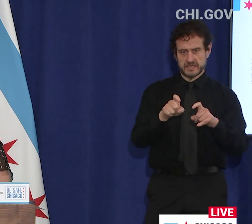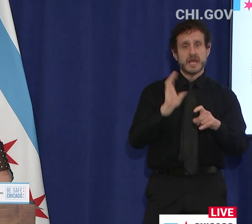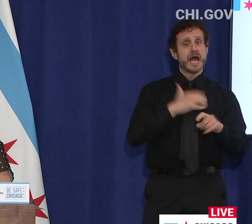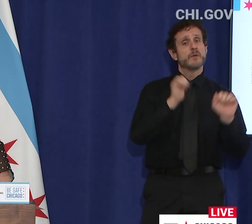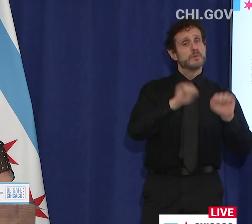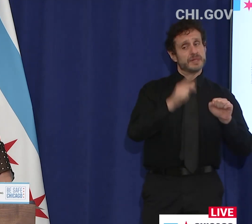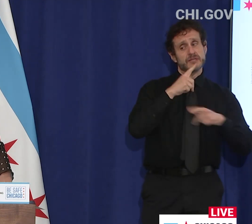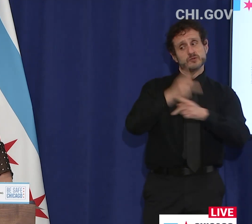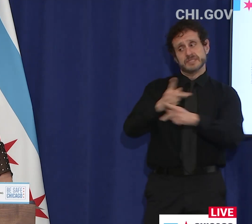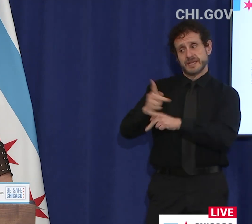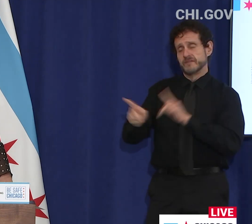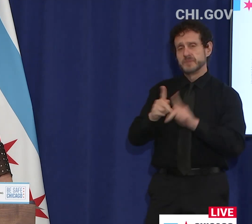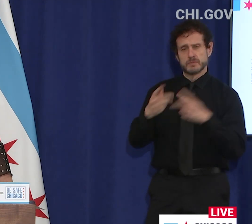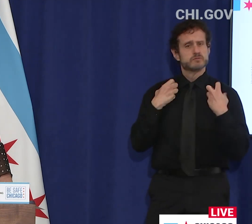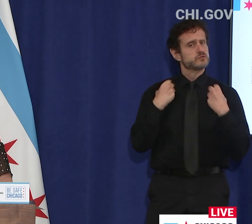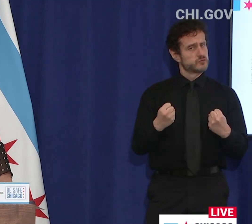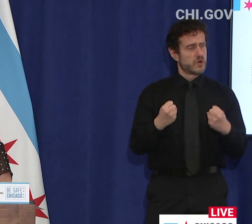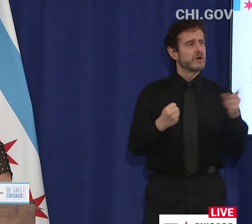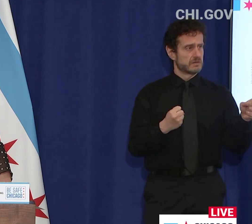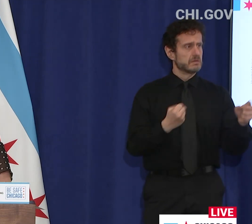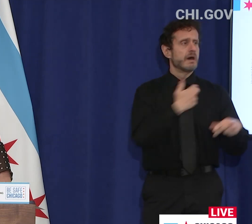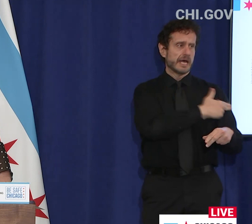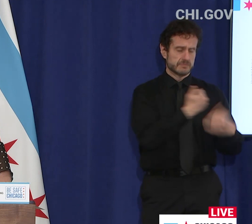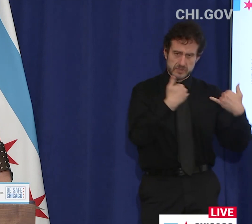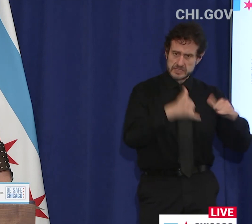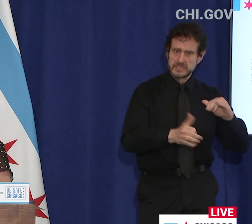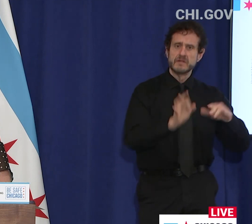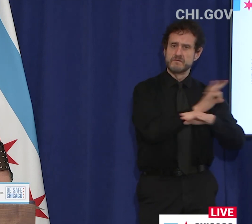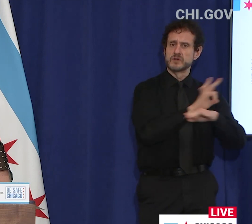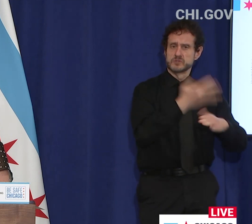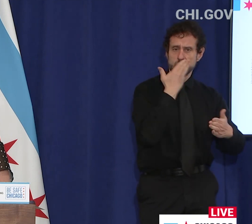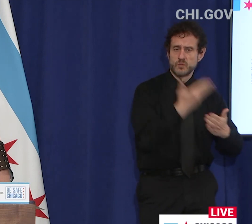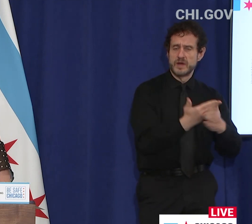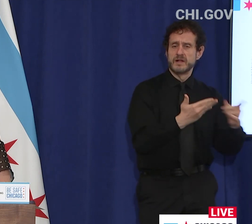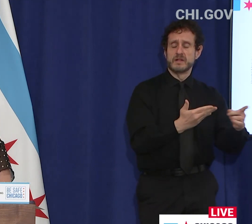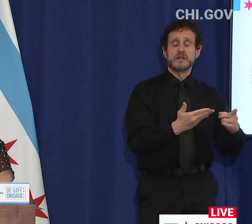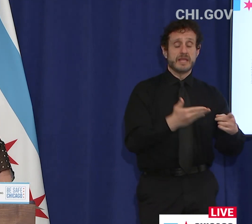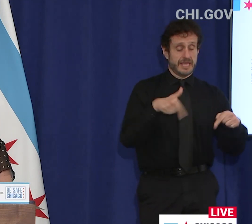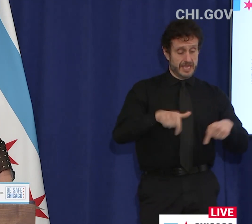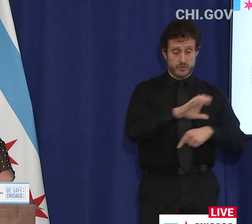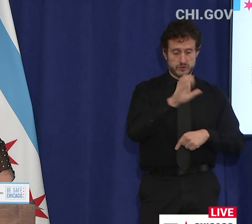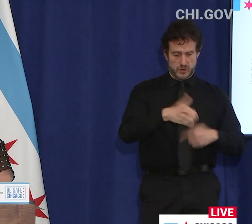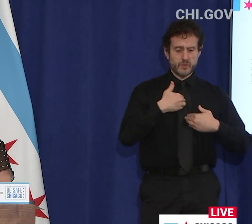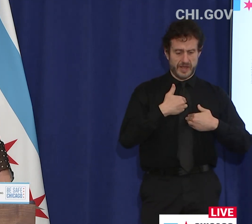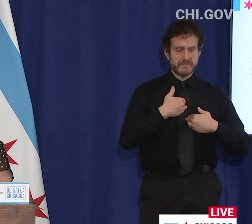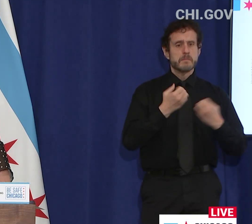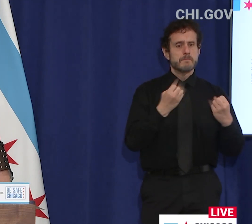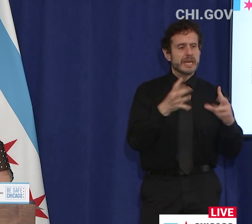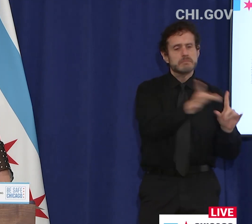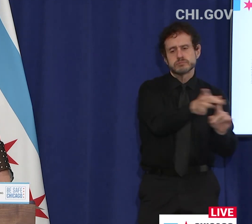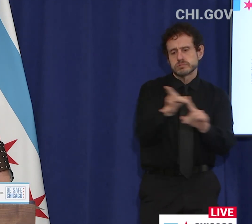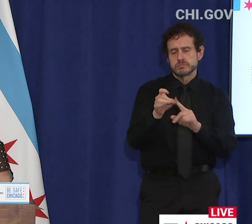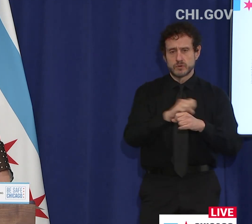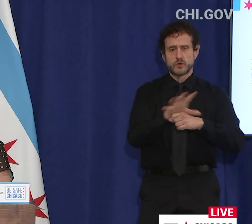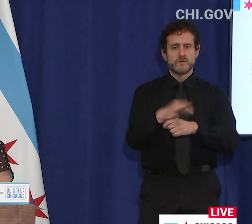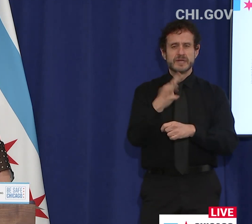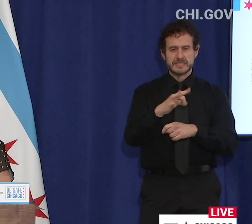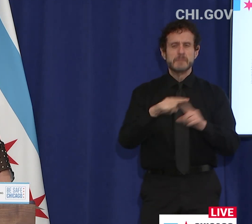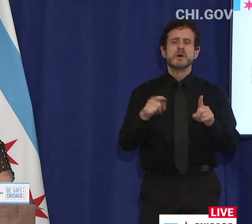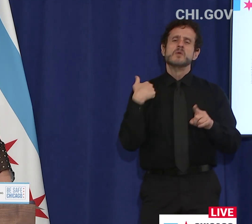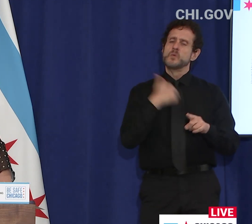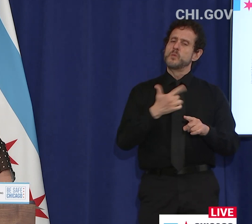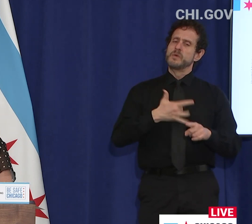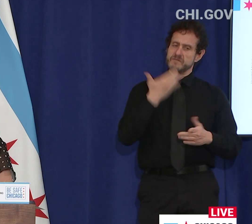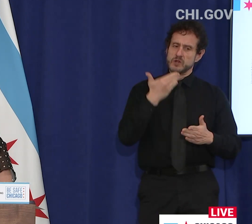why, even while we have a lot of COVID-19 still here in Chicago, we're feeling good about moving into a